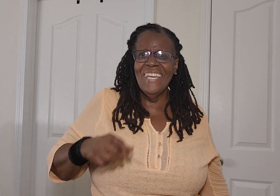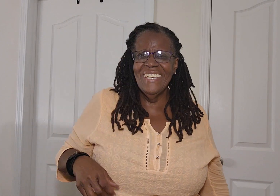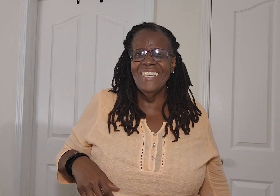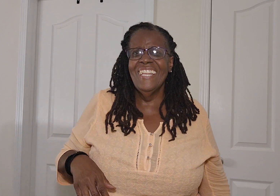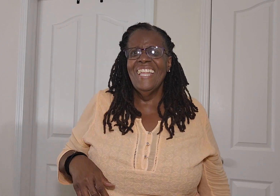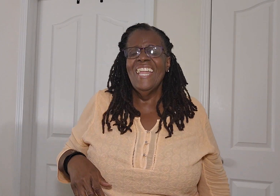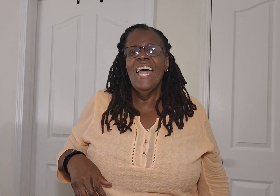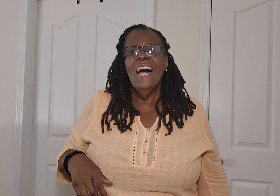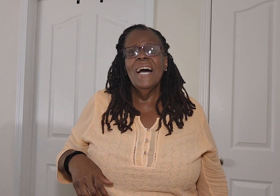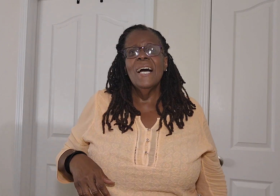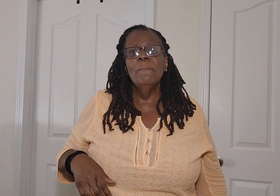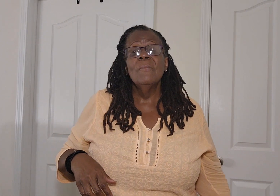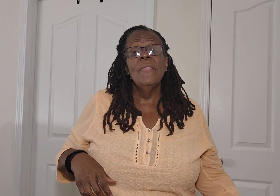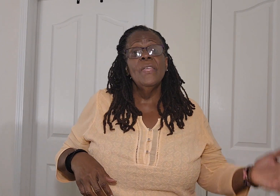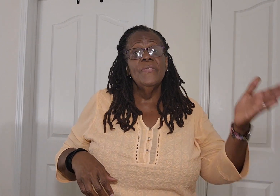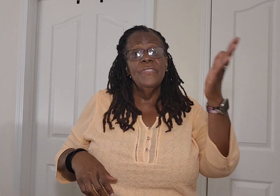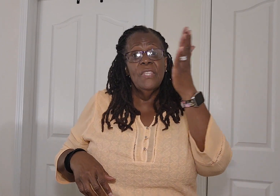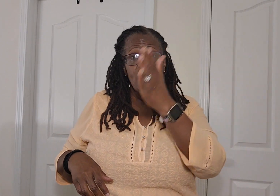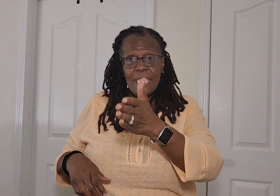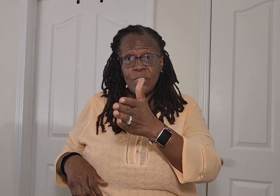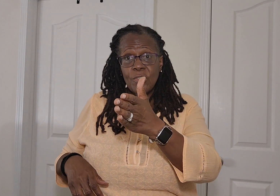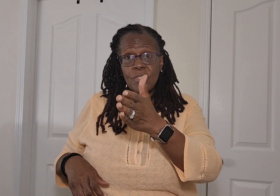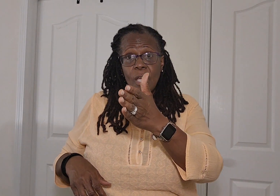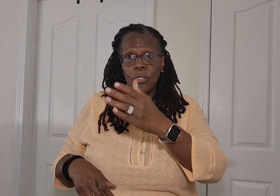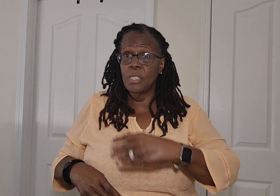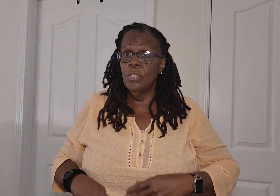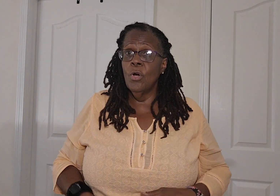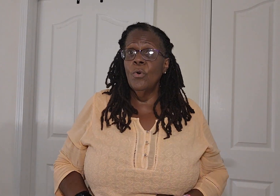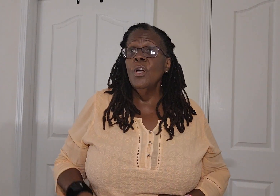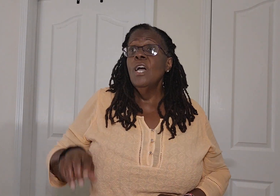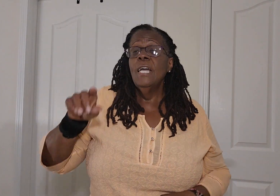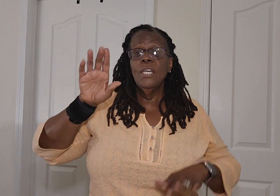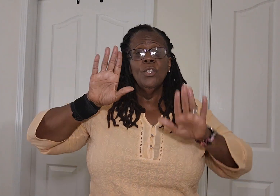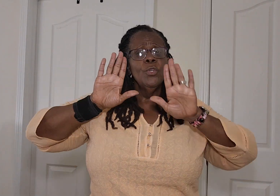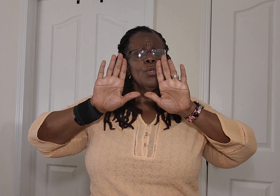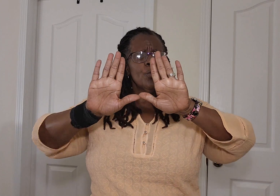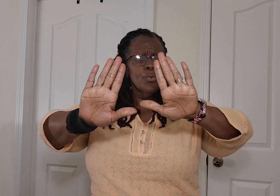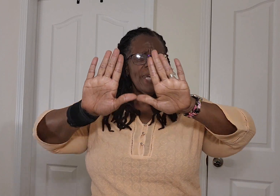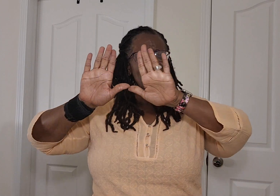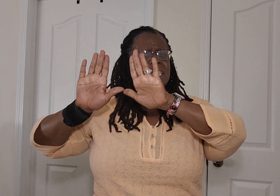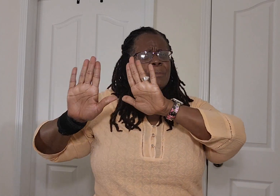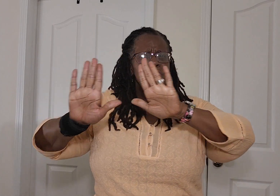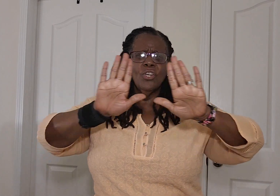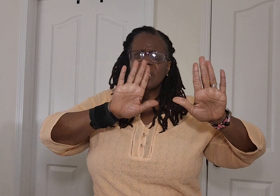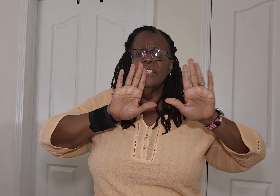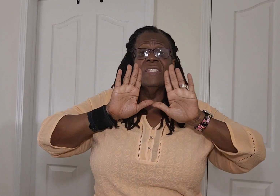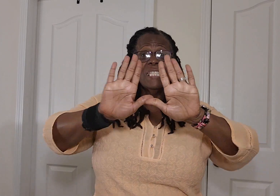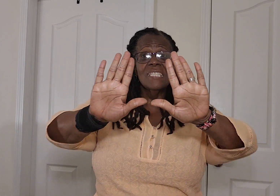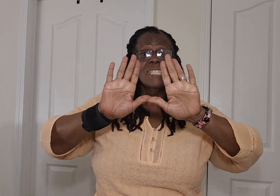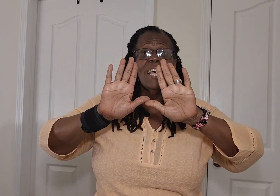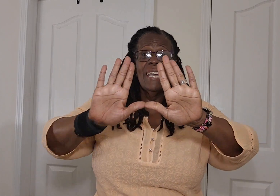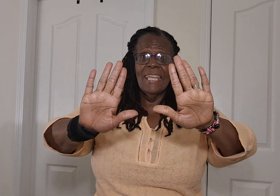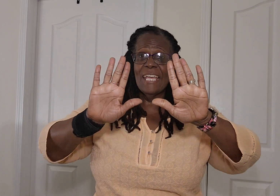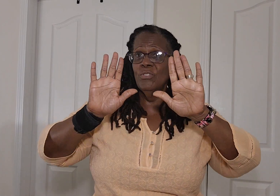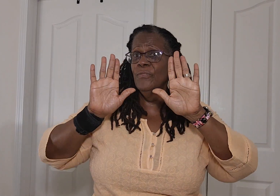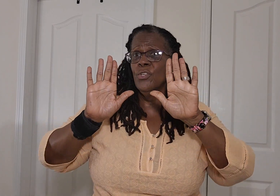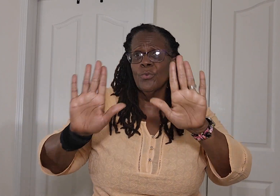okay? And then the tenors are going to go, great, but this is a sign actually for